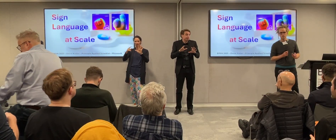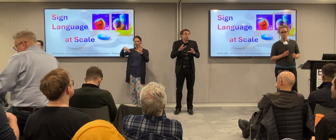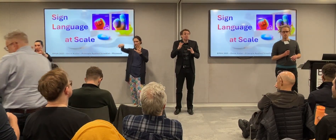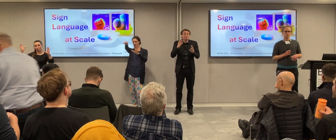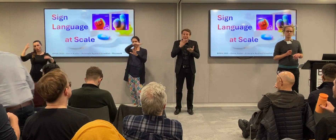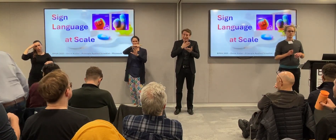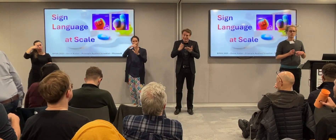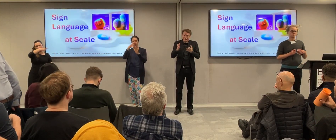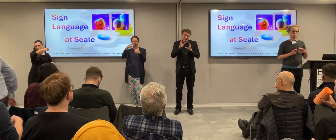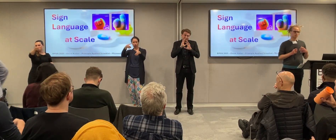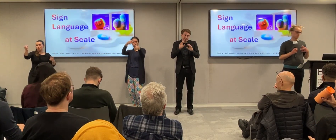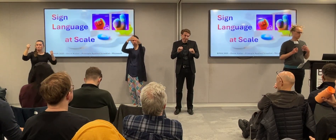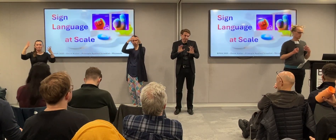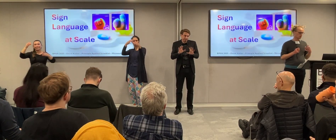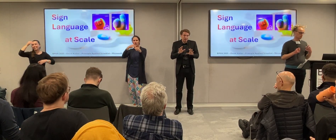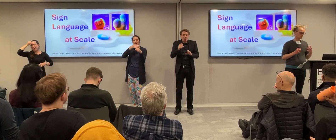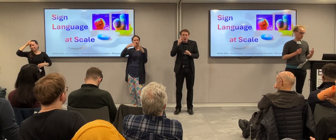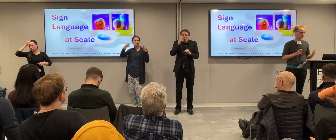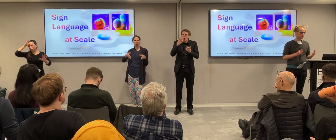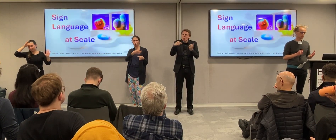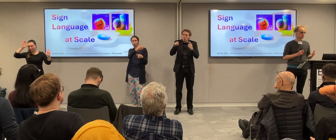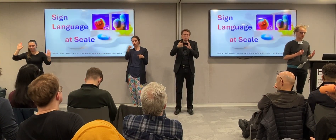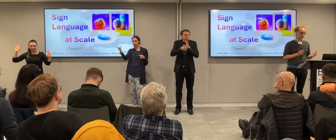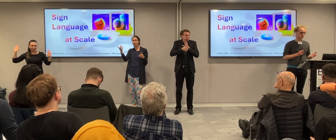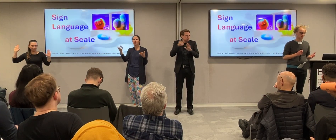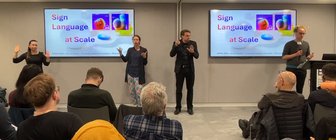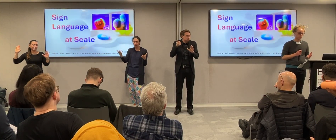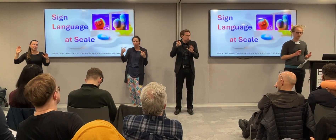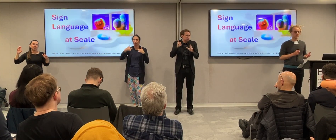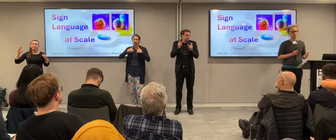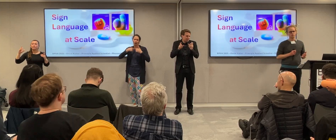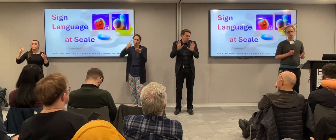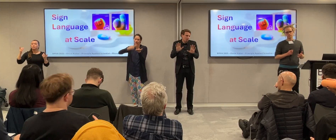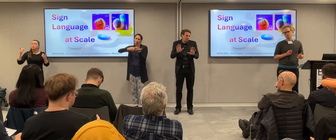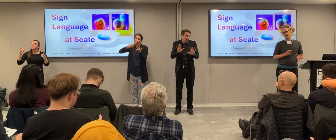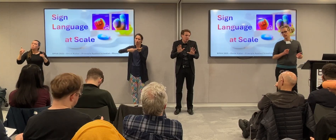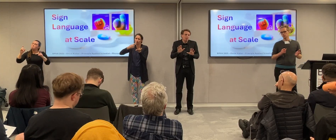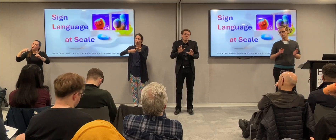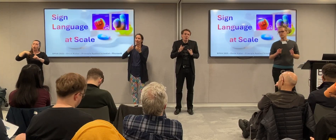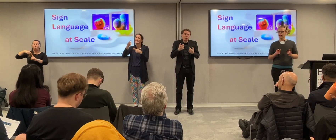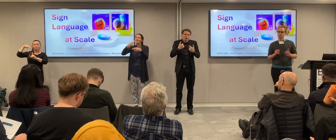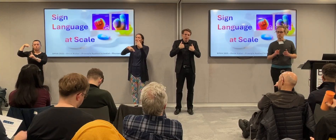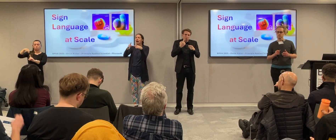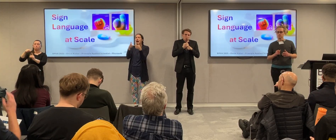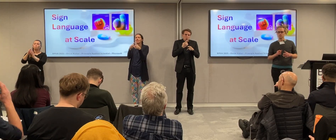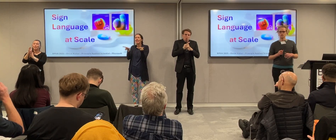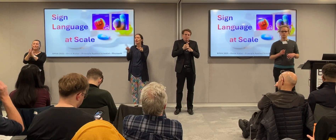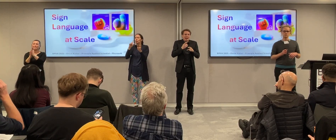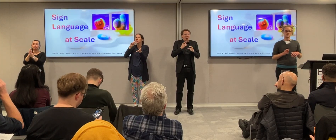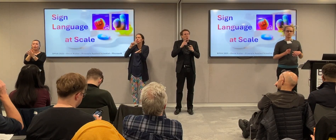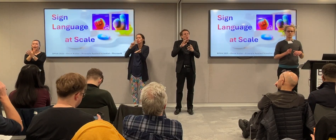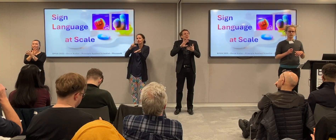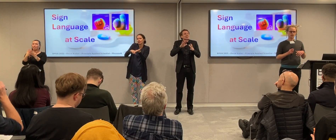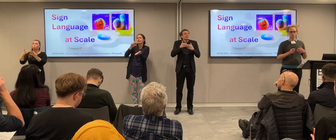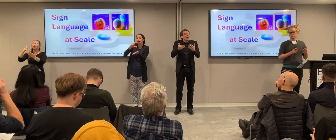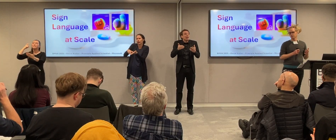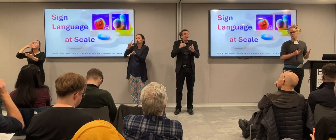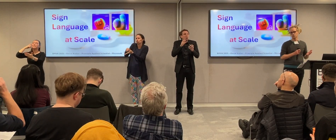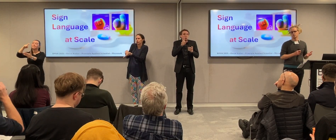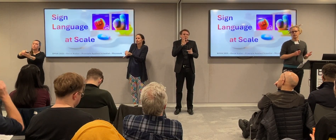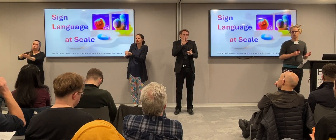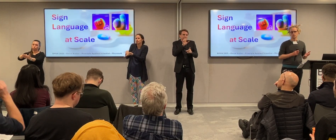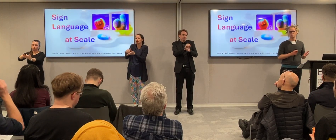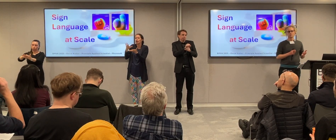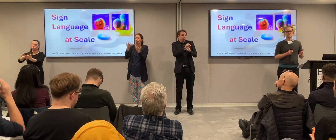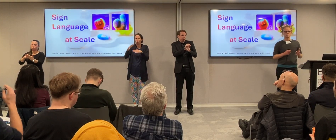room, but what I'm mostly talking about is sign language detection. And I want to